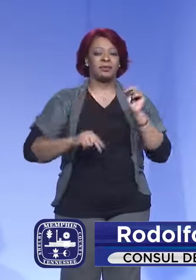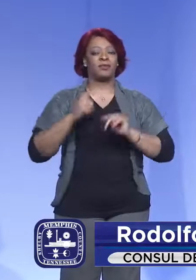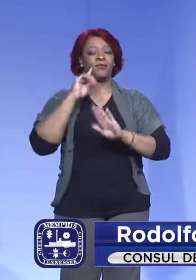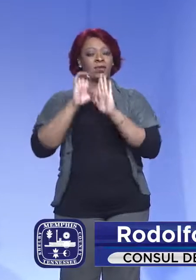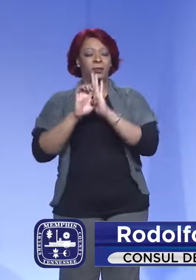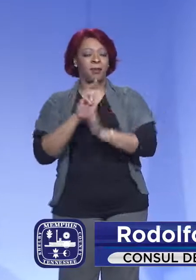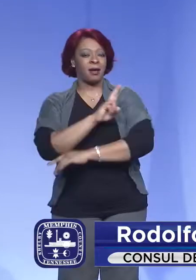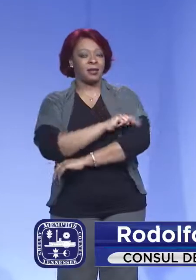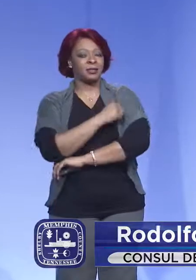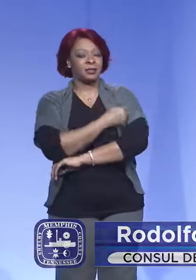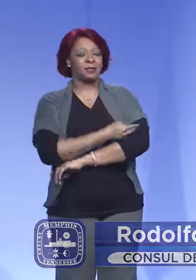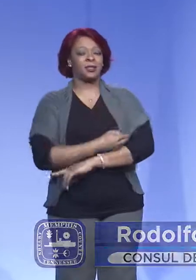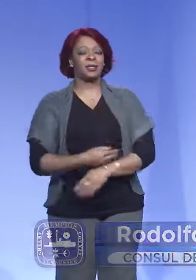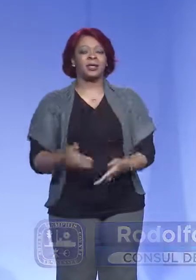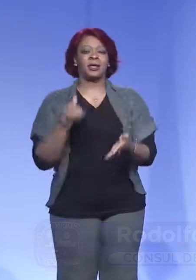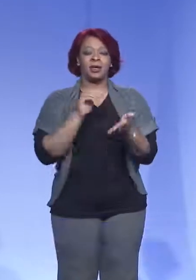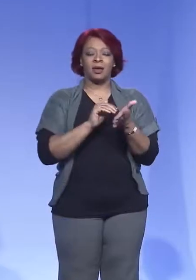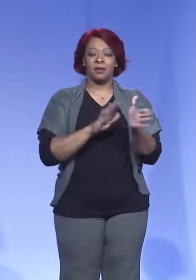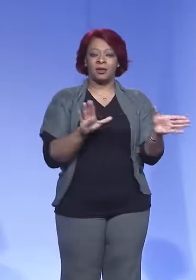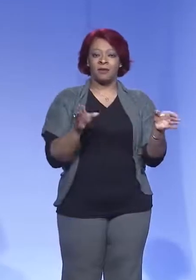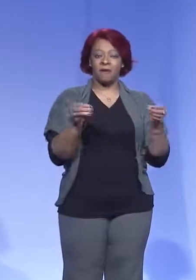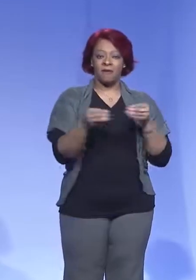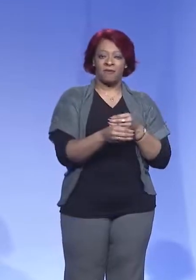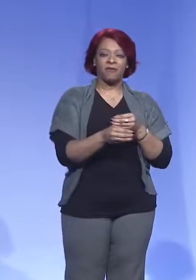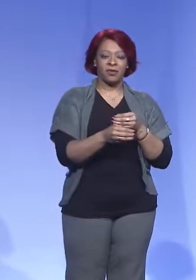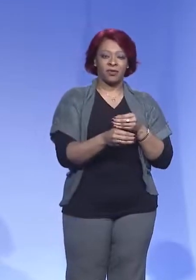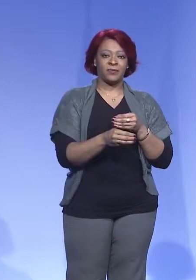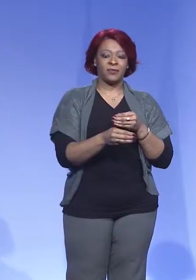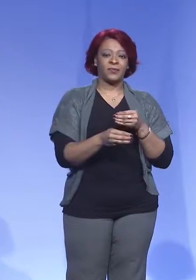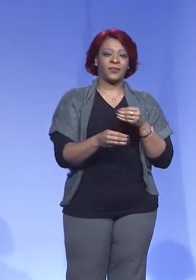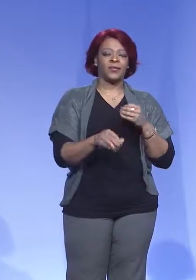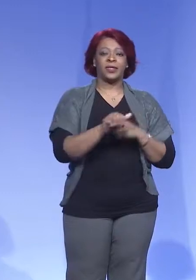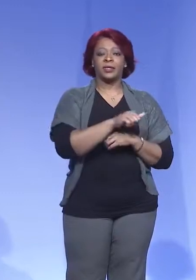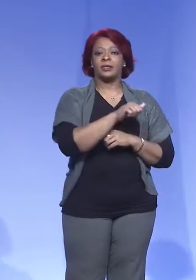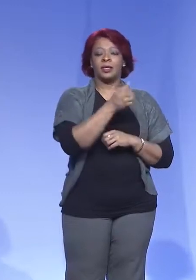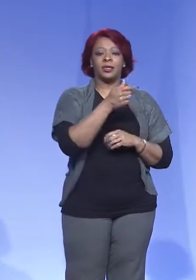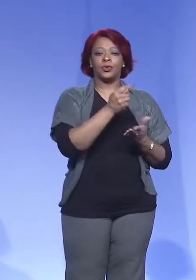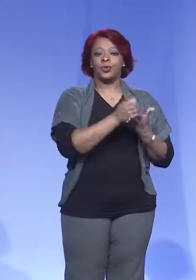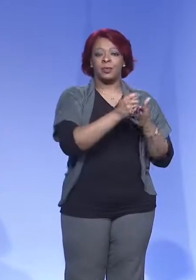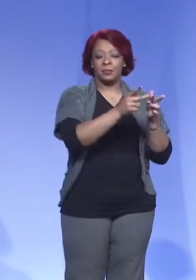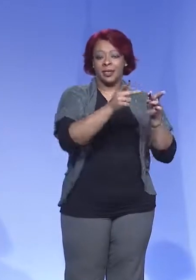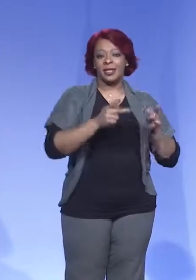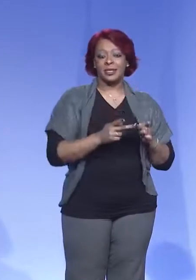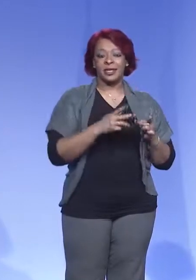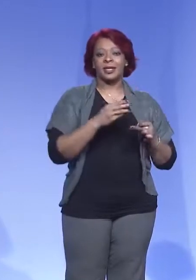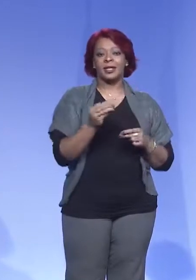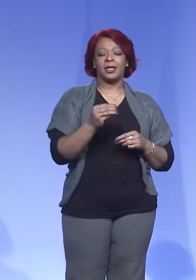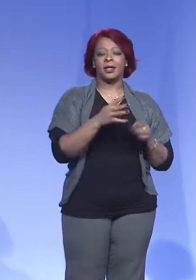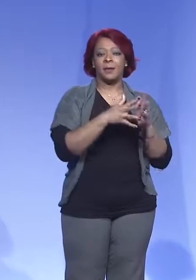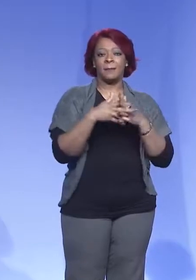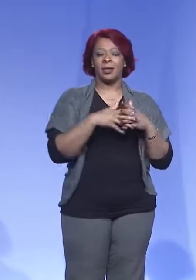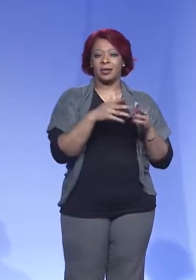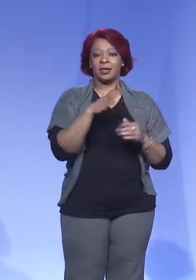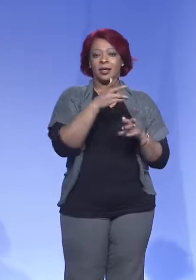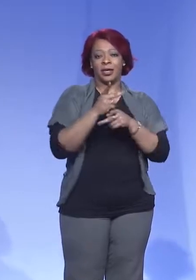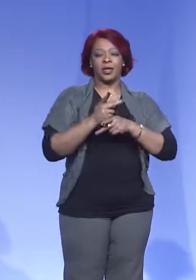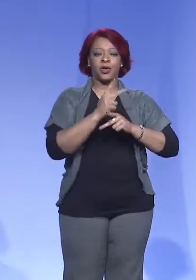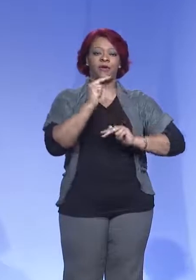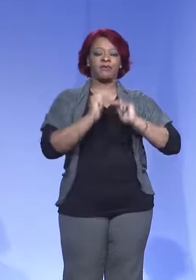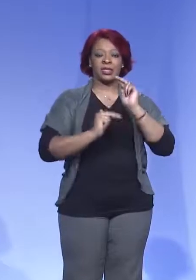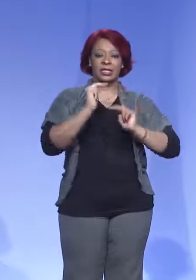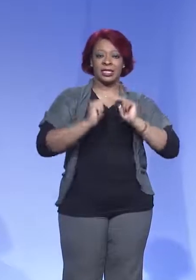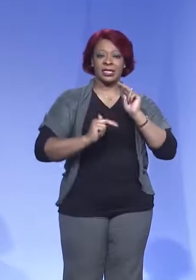hospitals, doctors' offices, accredited health clinics, and emergent or urgent care